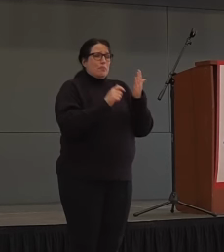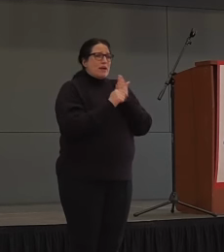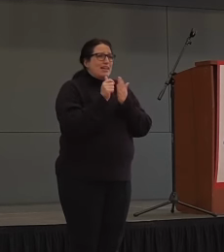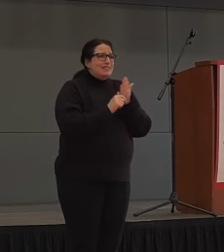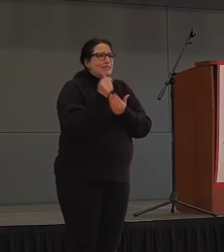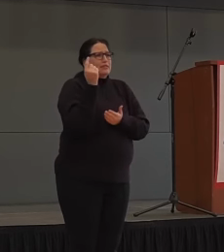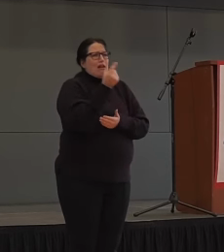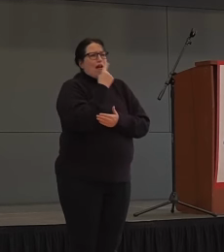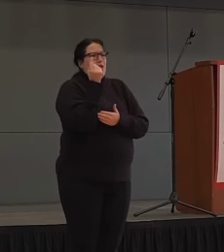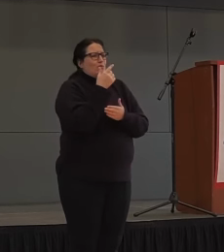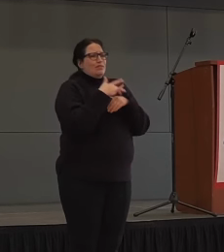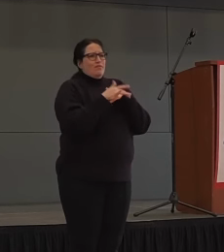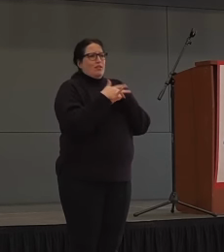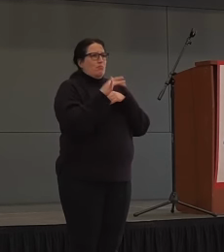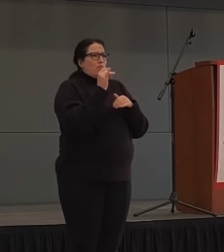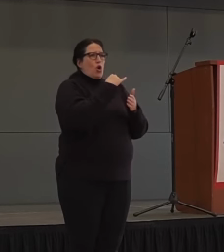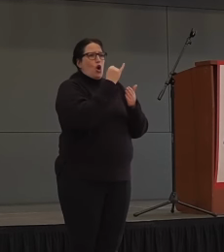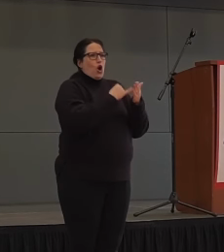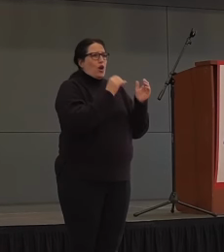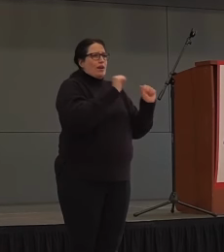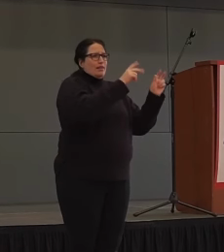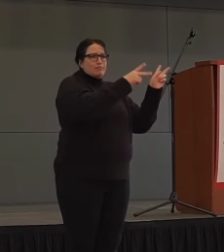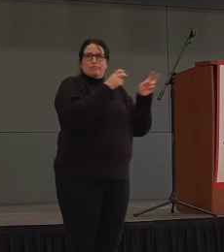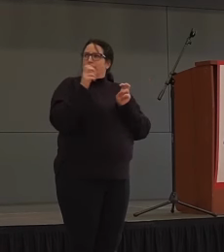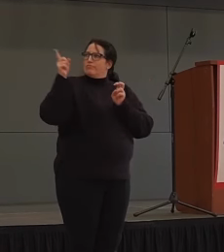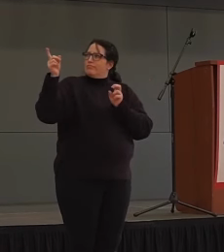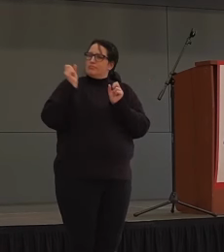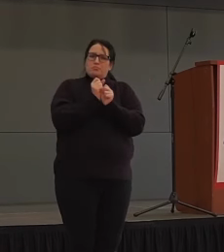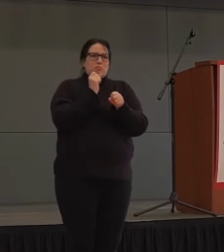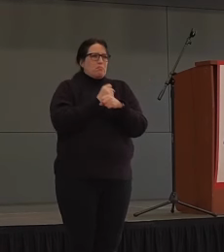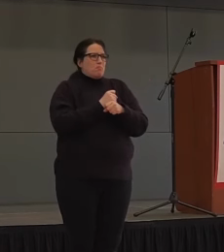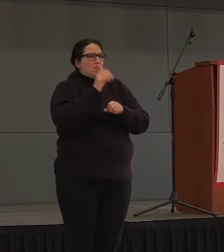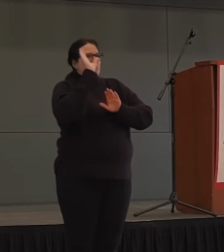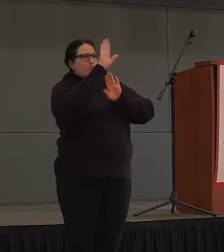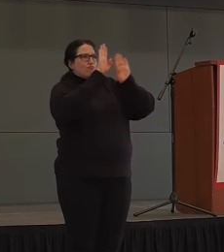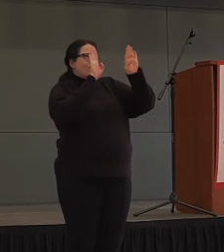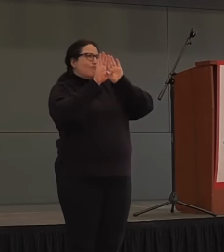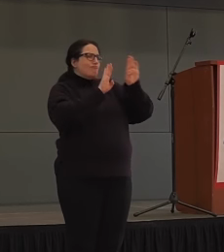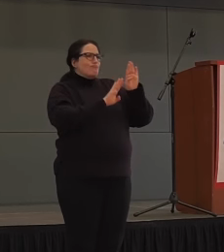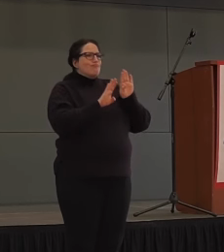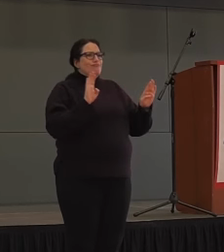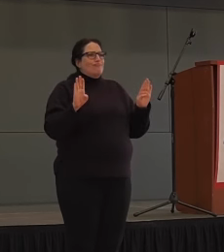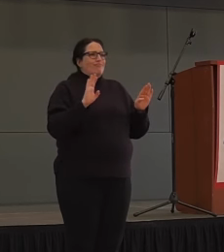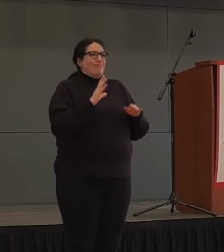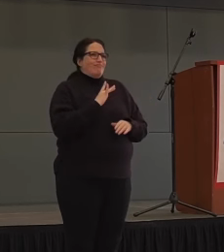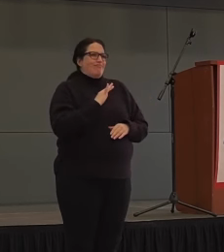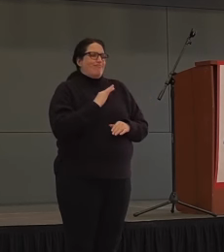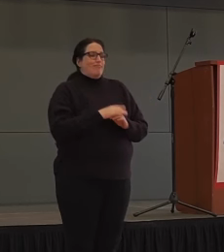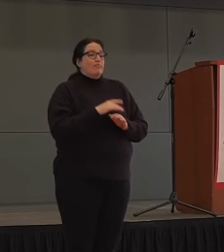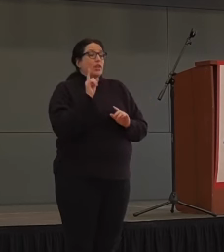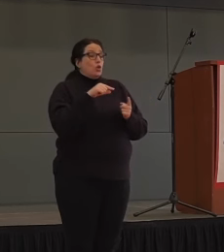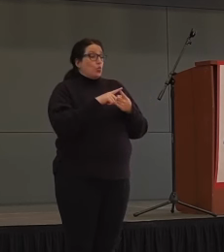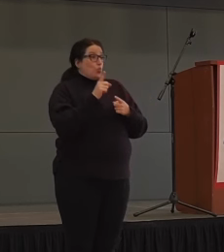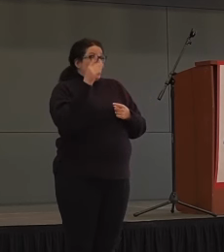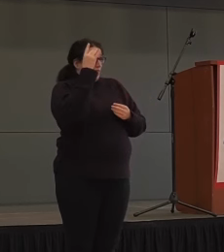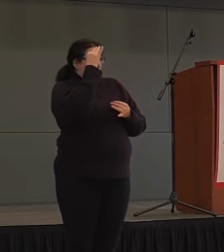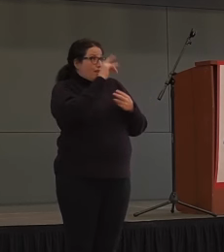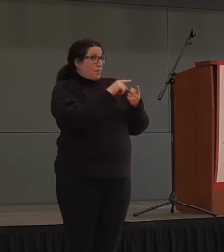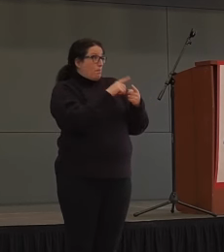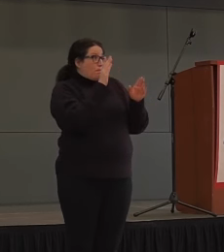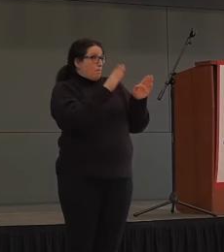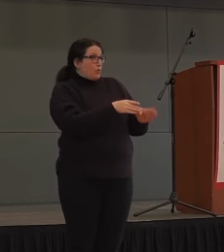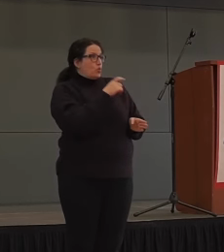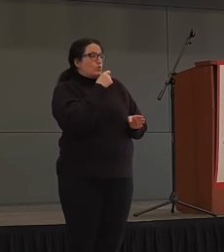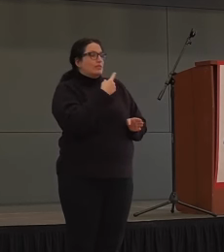of artwork so people can make a collage. When we think about someone who says something like,